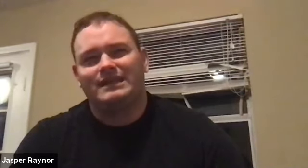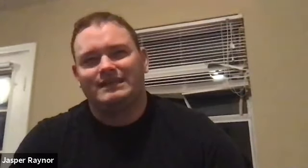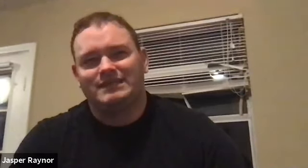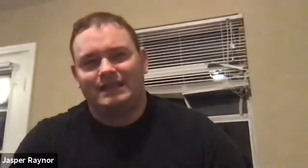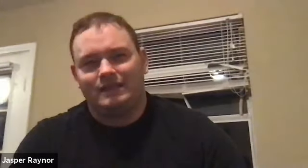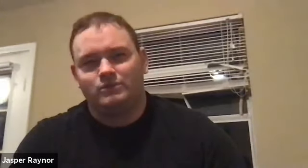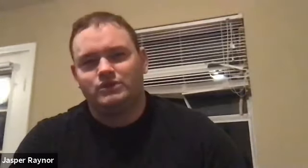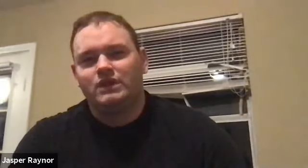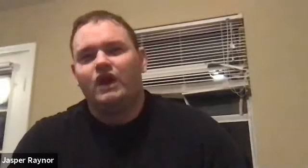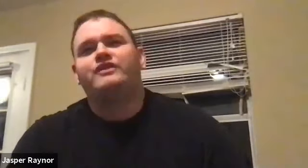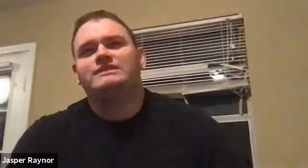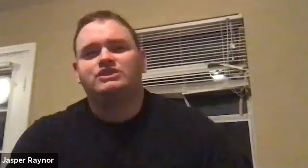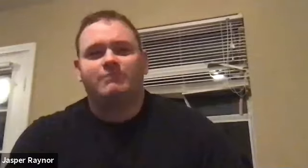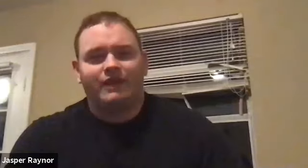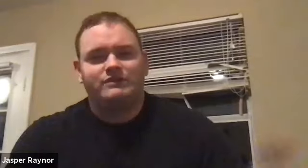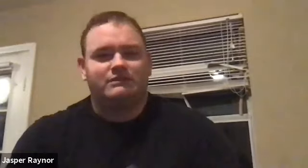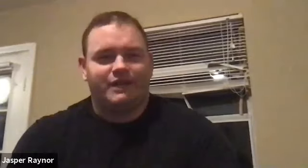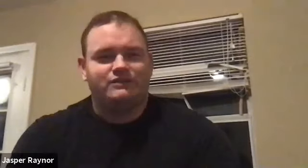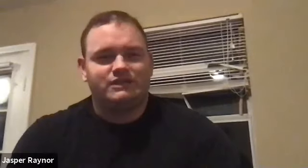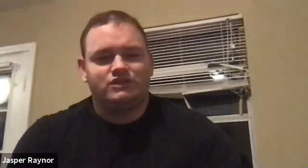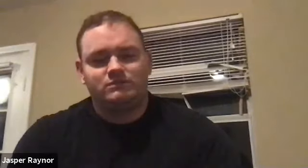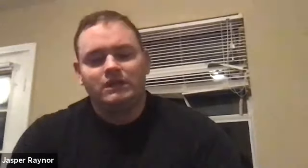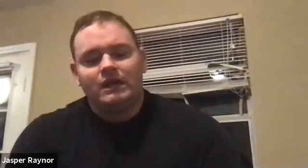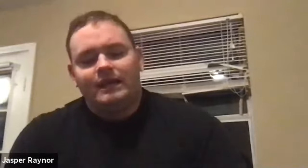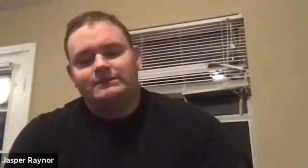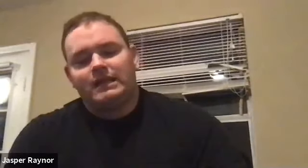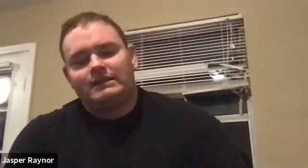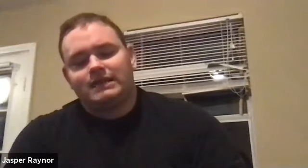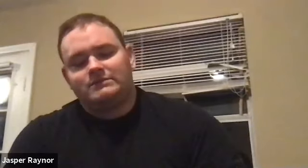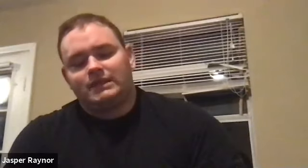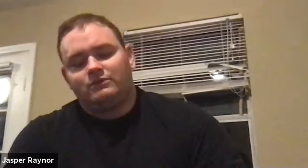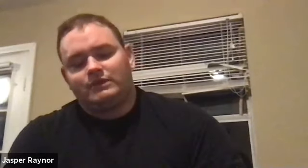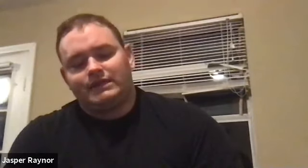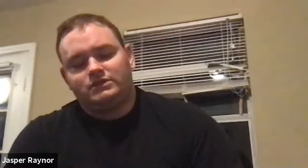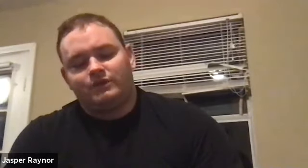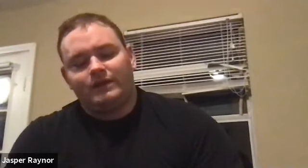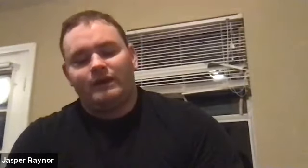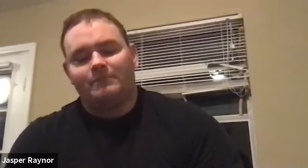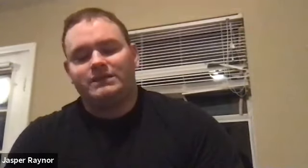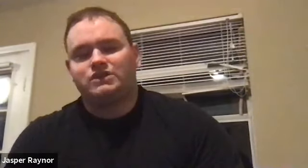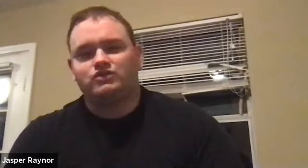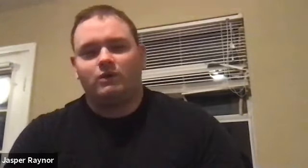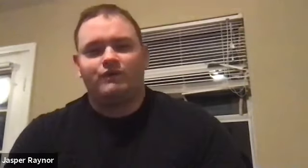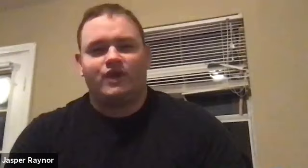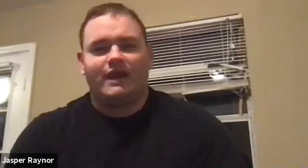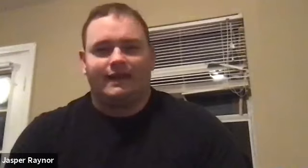kids sign language other than teaching parents and parent teaching them. There's a lot of times like kids, you know, they don't have the best control over their